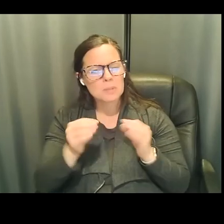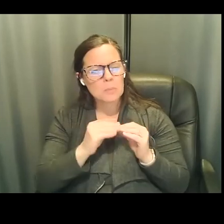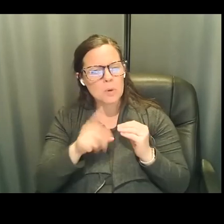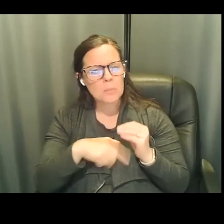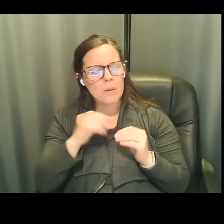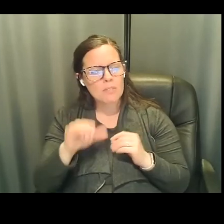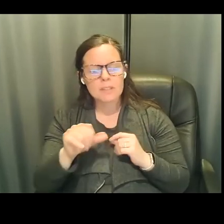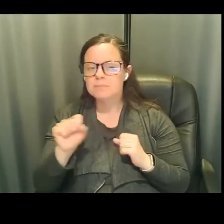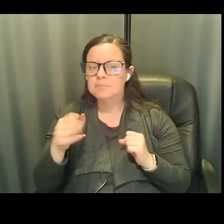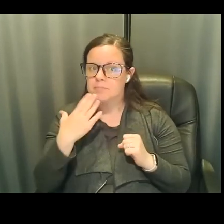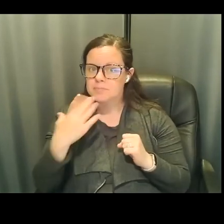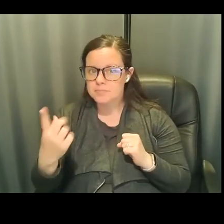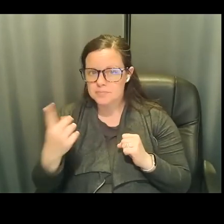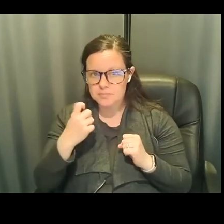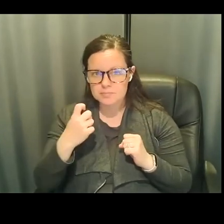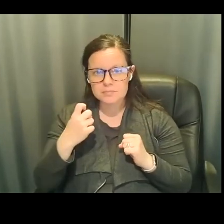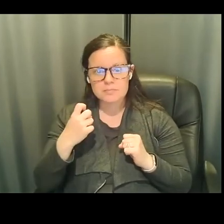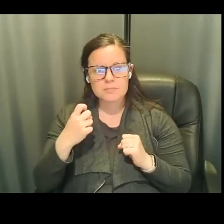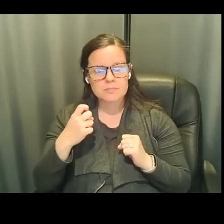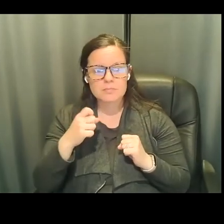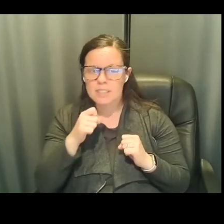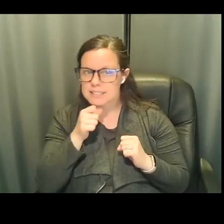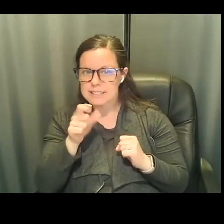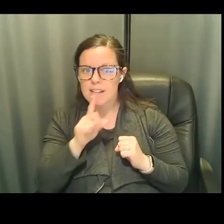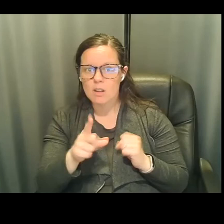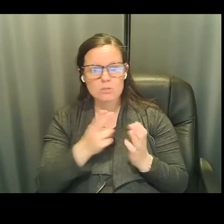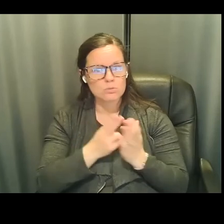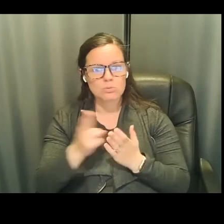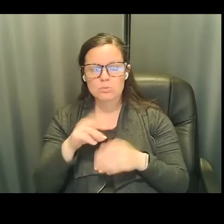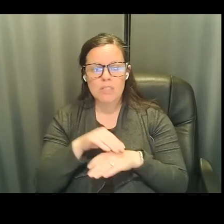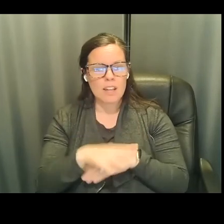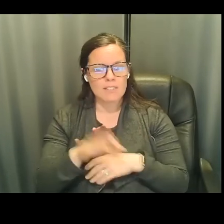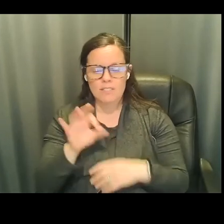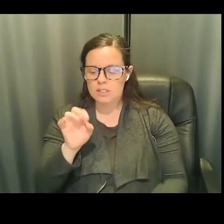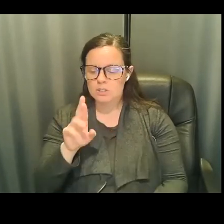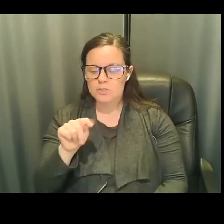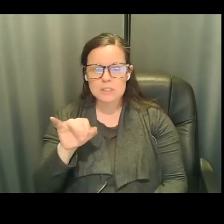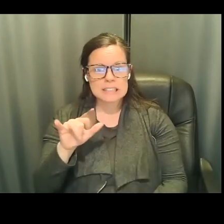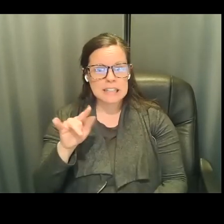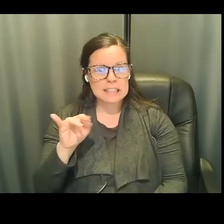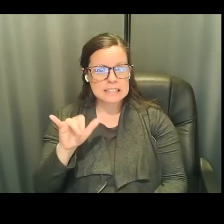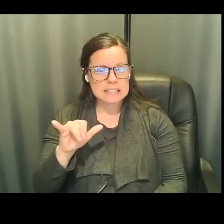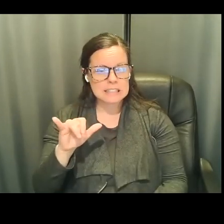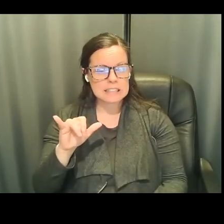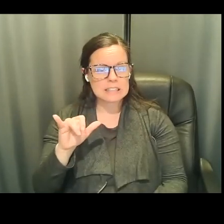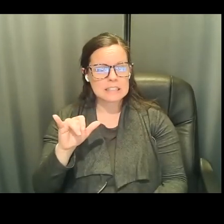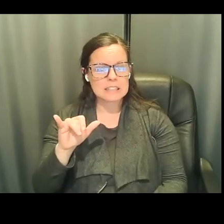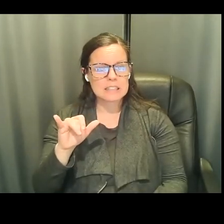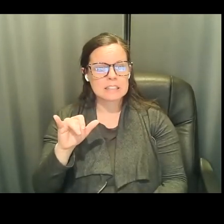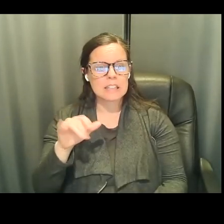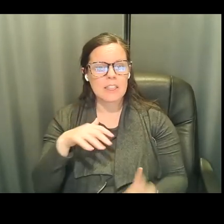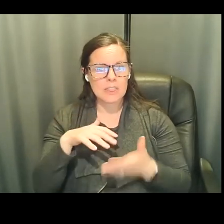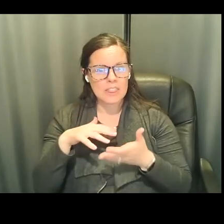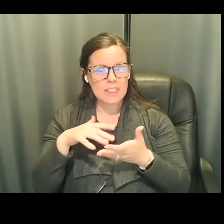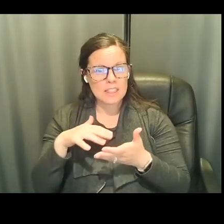yes, thanks for that question. It is absolutely not true that it affects fertility. I would say that the studies that were